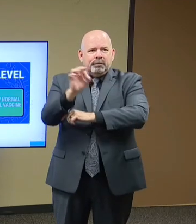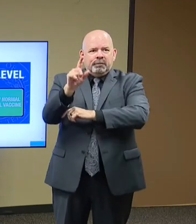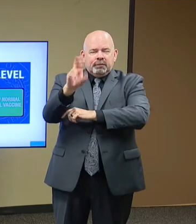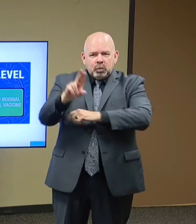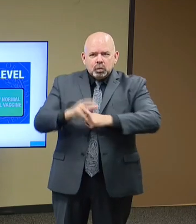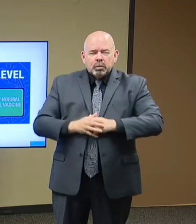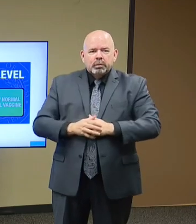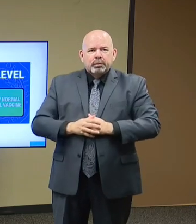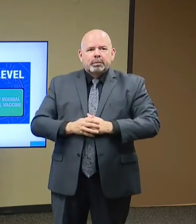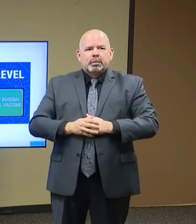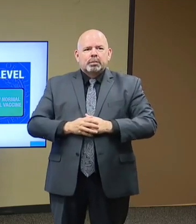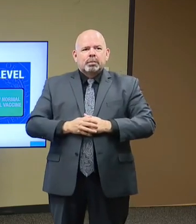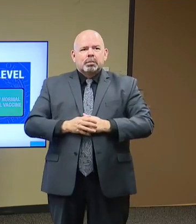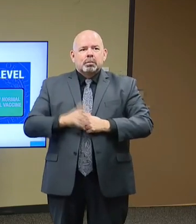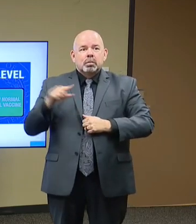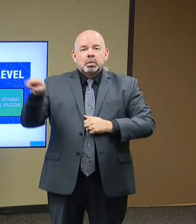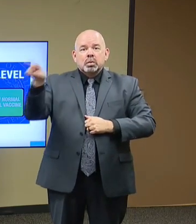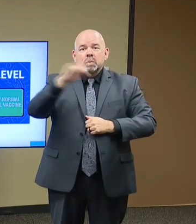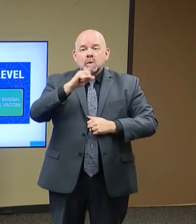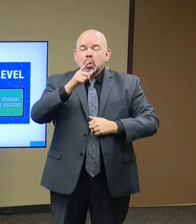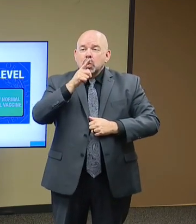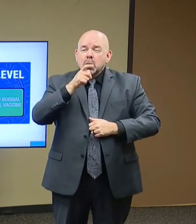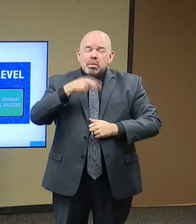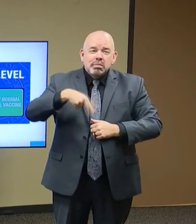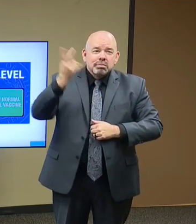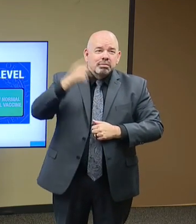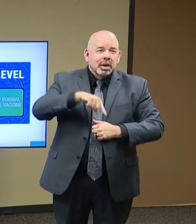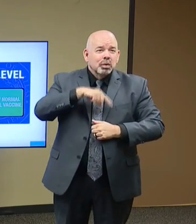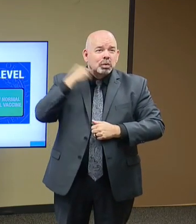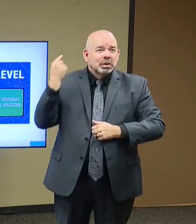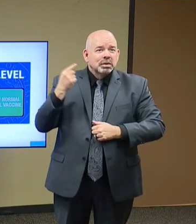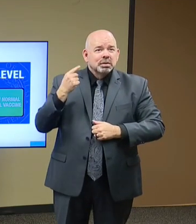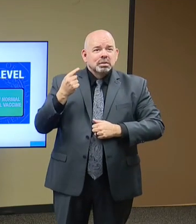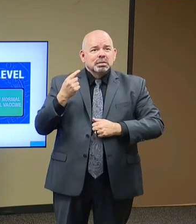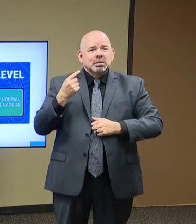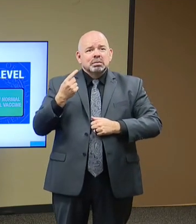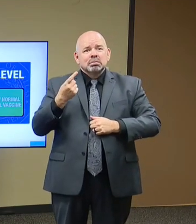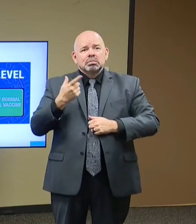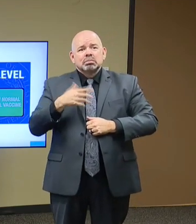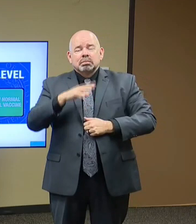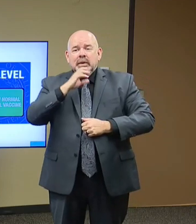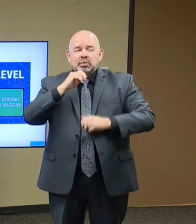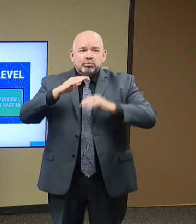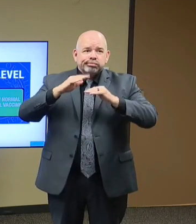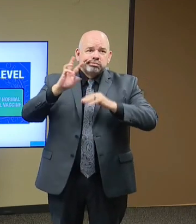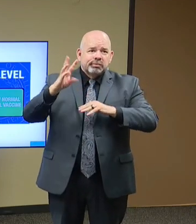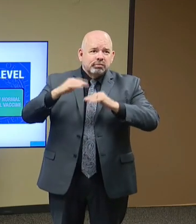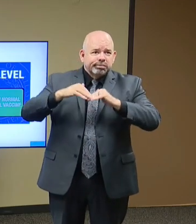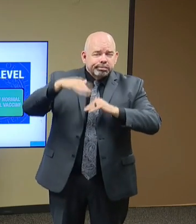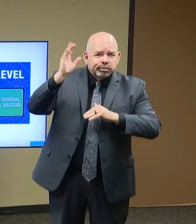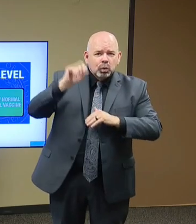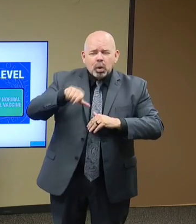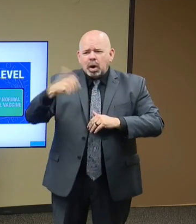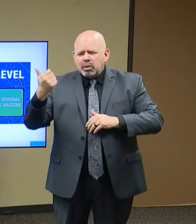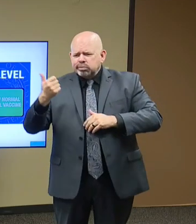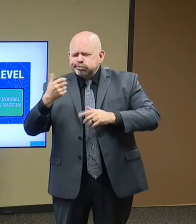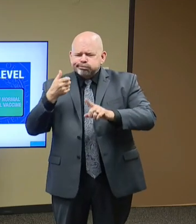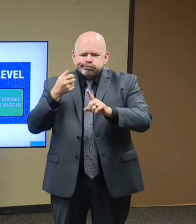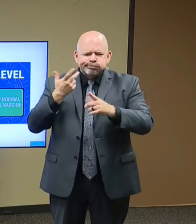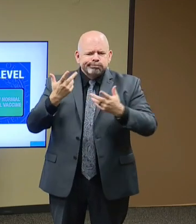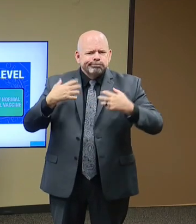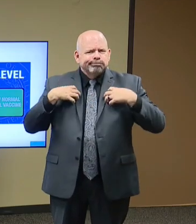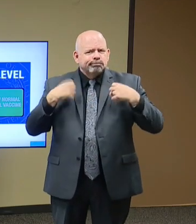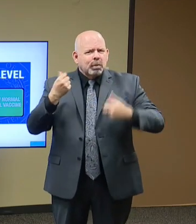over 65 or anybody with an underlying condition that does poorly with COVID, which